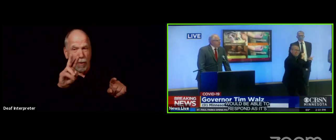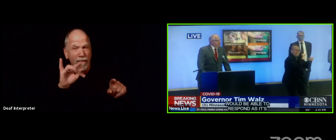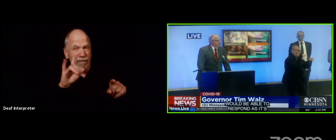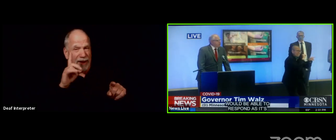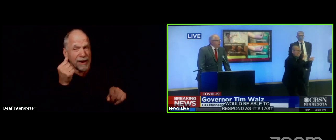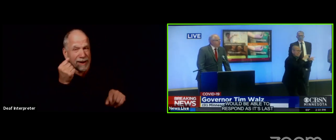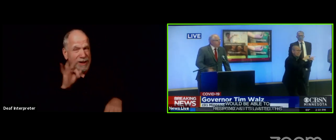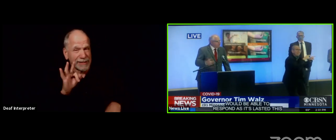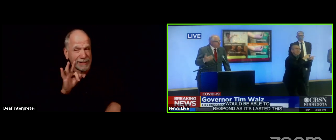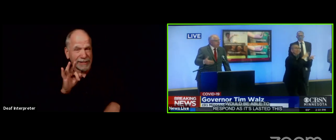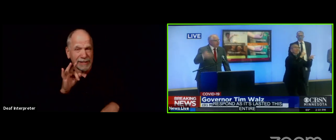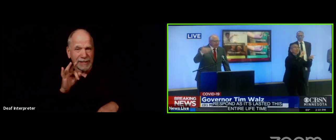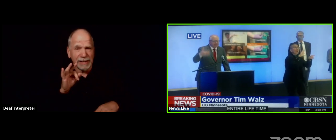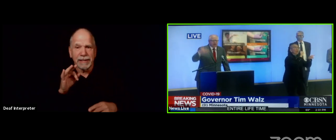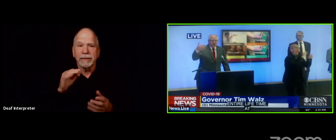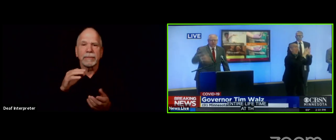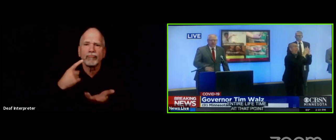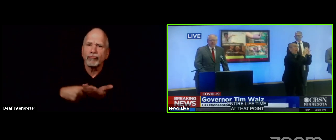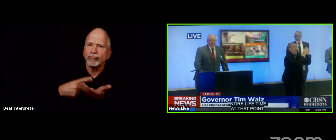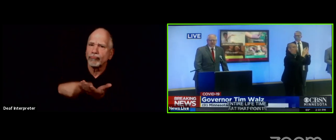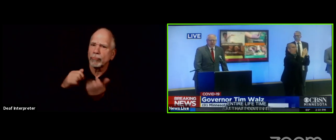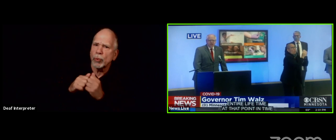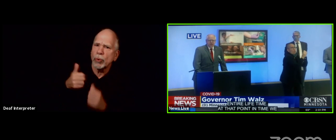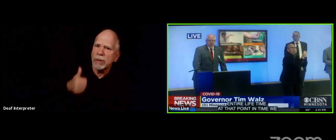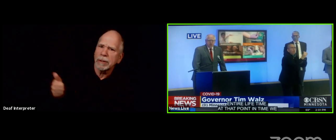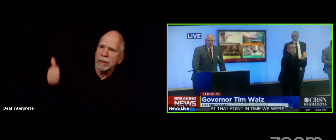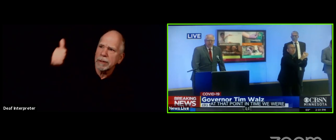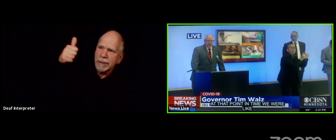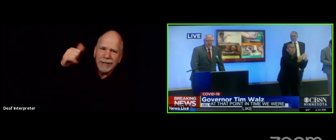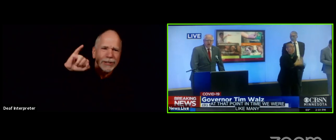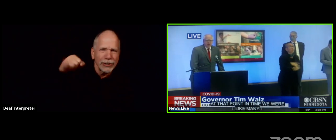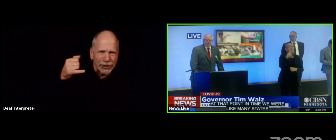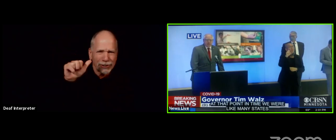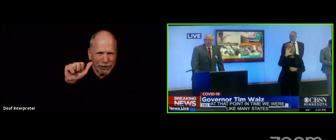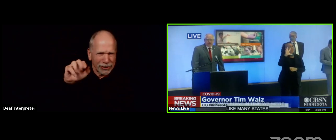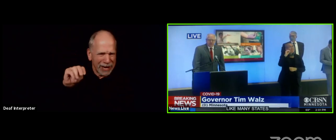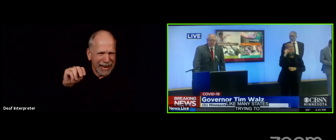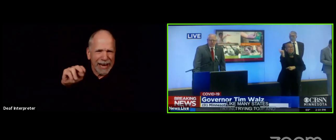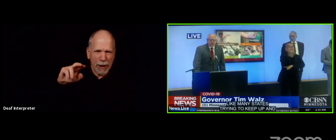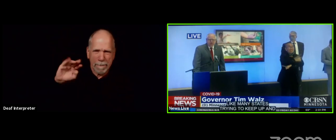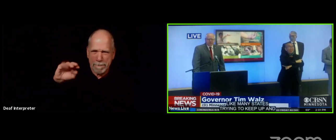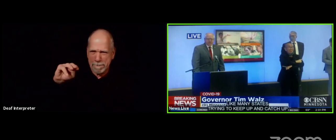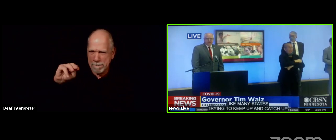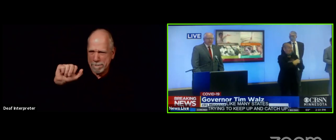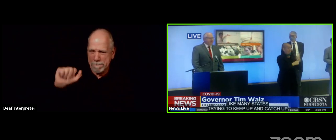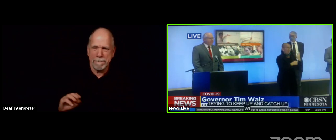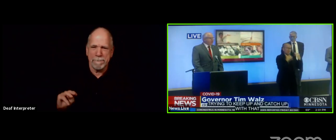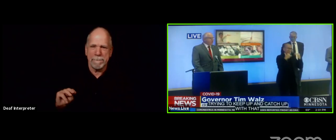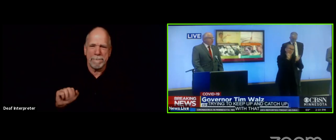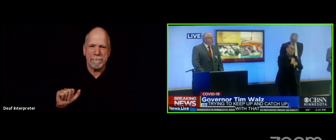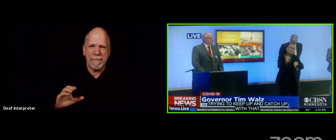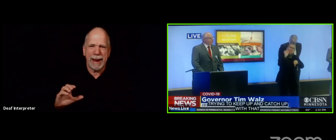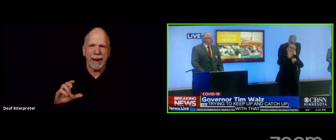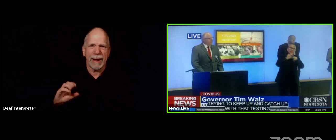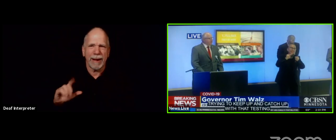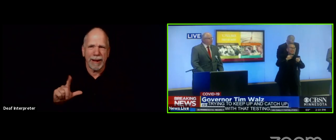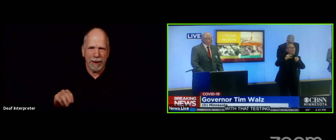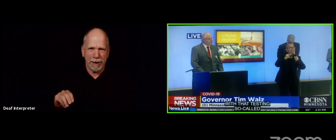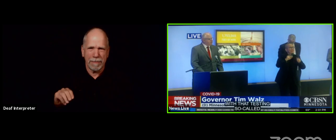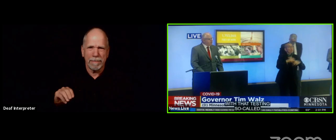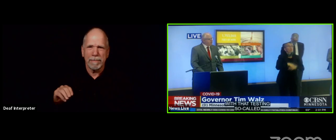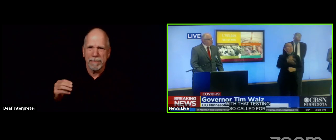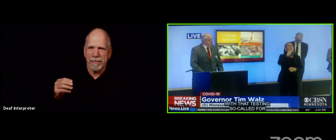states, trying to keep up and catch up with that testing. So we called for the Minnesota moonshot that said, and my goal was to try and get us